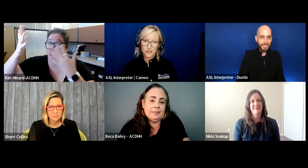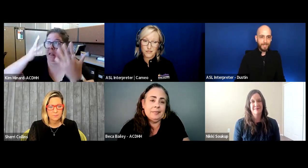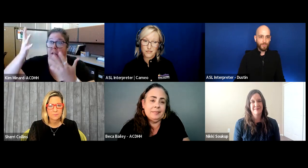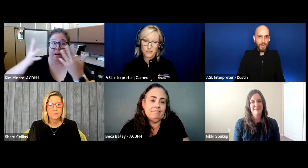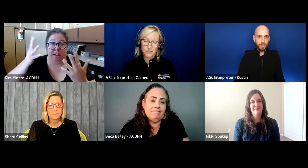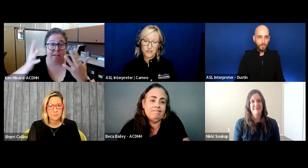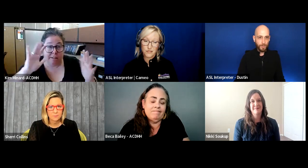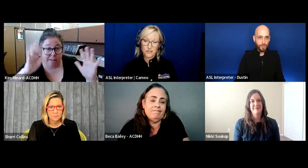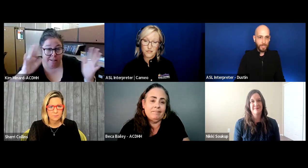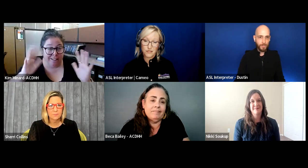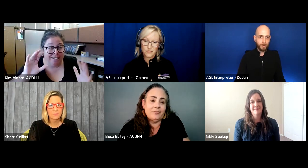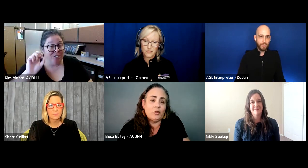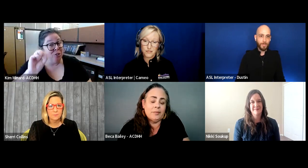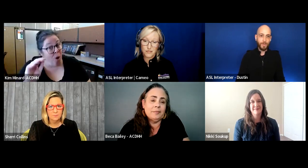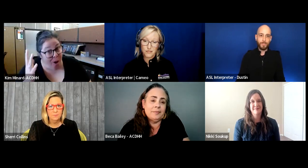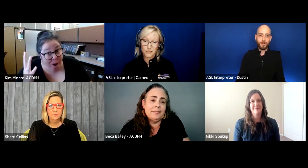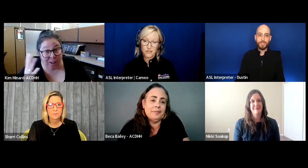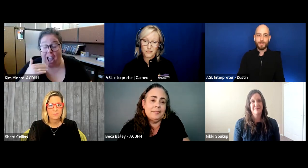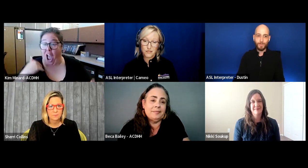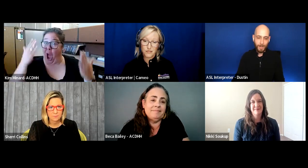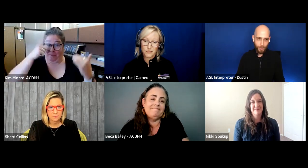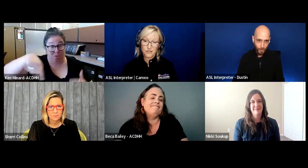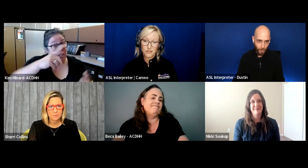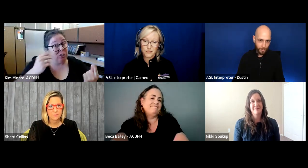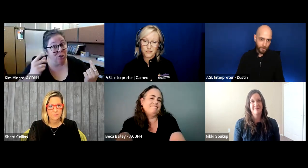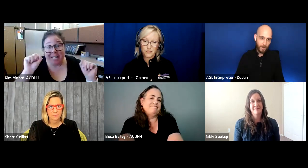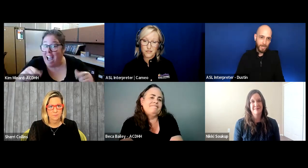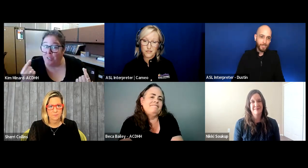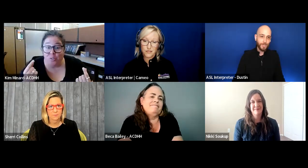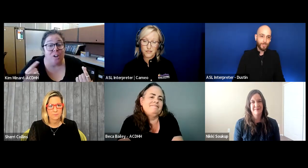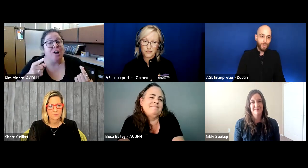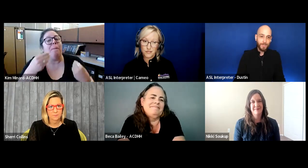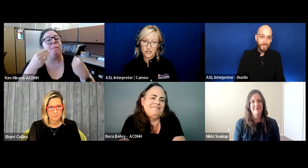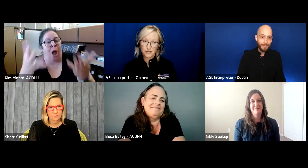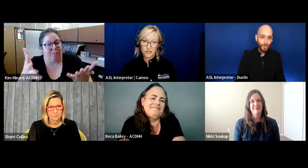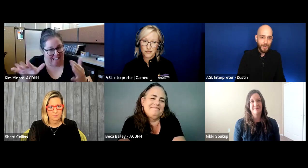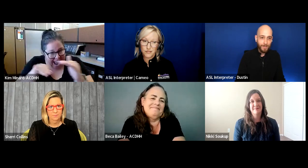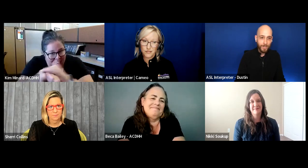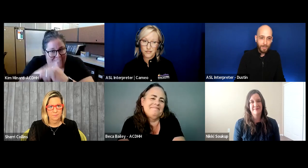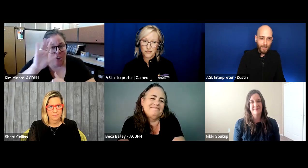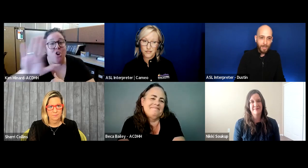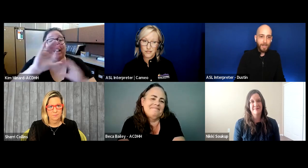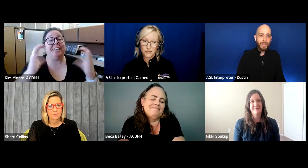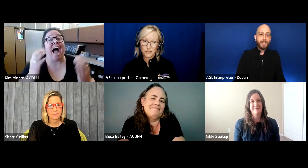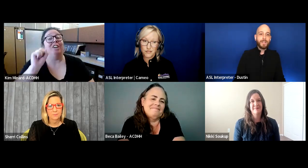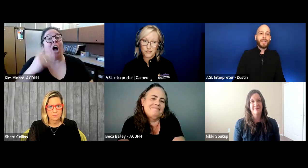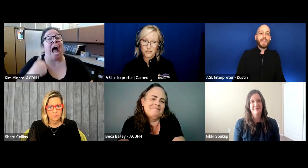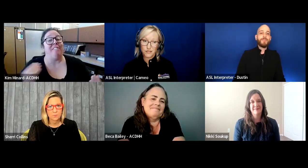programs traditionally didn't provide interpreters. And so it was incumbent upon the person to request those accommodations, which oftentimes weren't